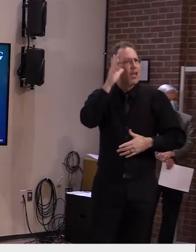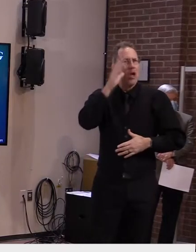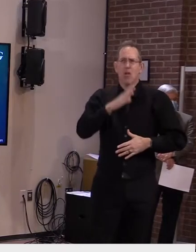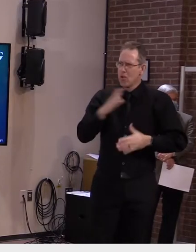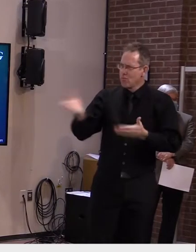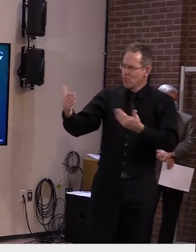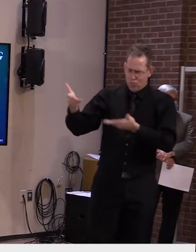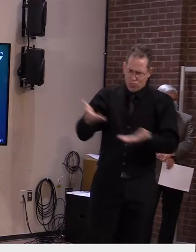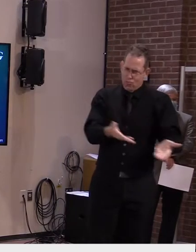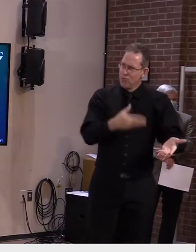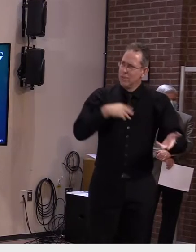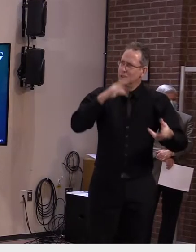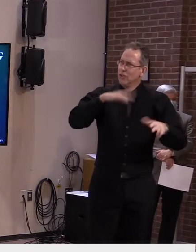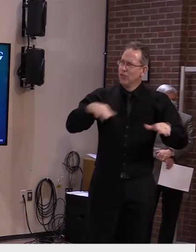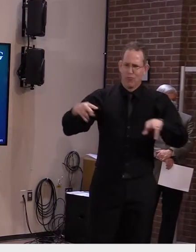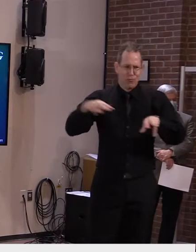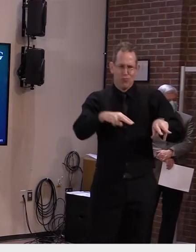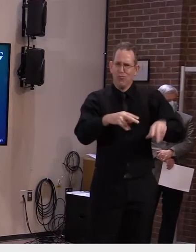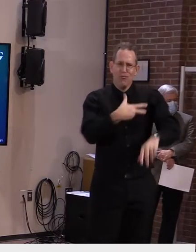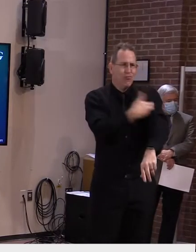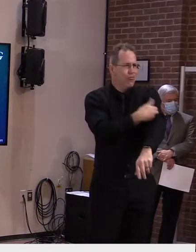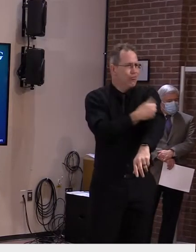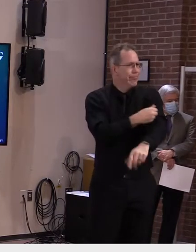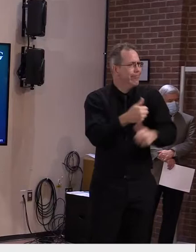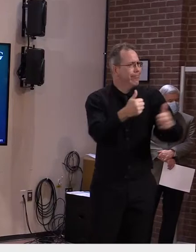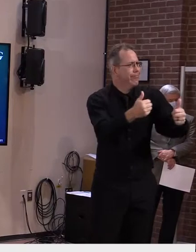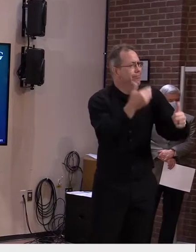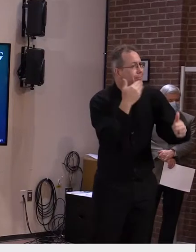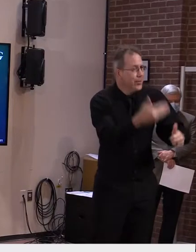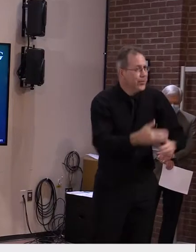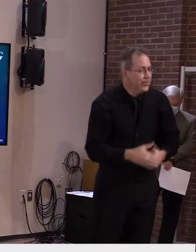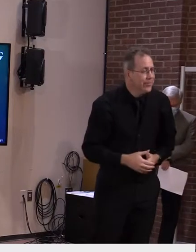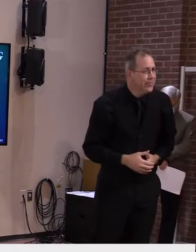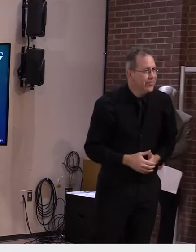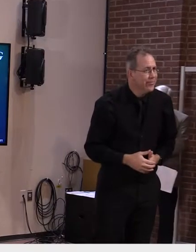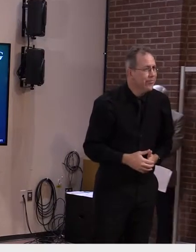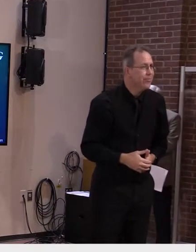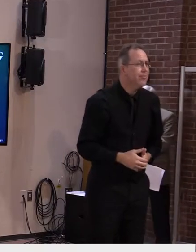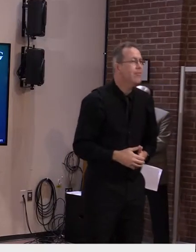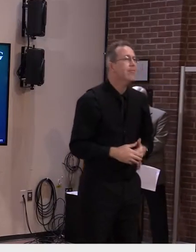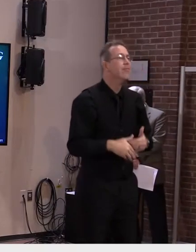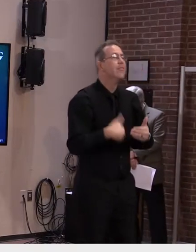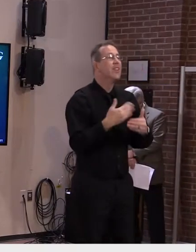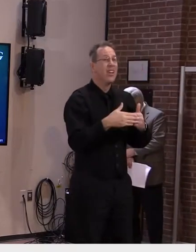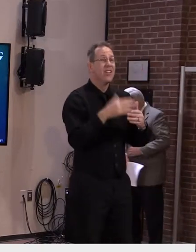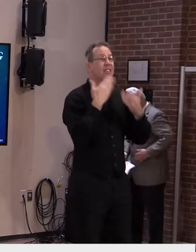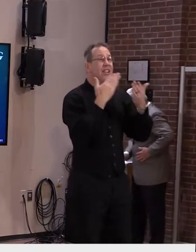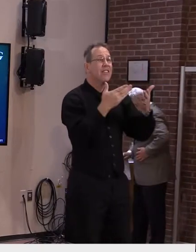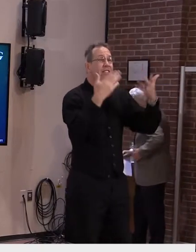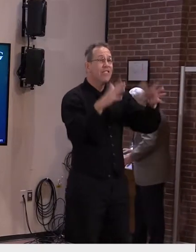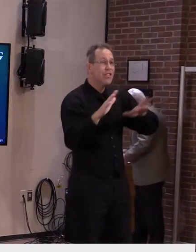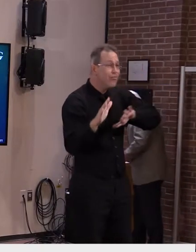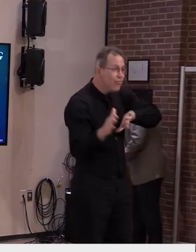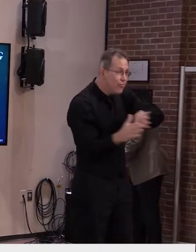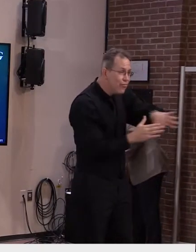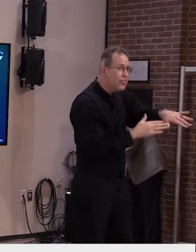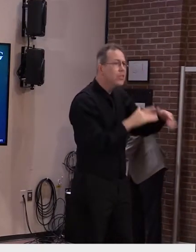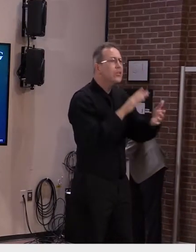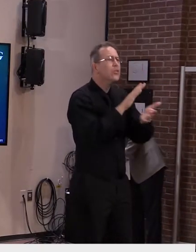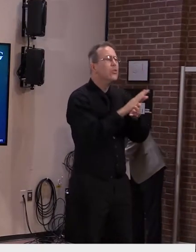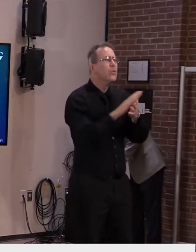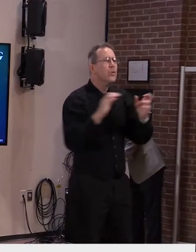moment. Coming back from Thanksgiving, our schools continue to expand their response testing, including Test to